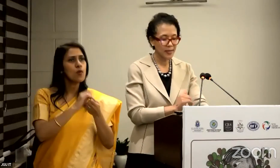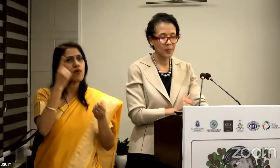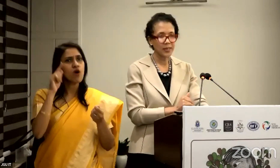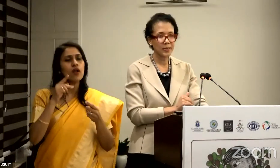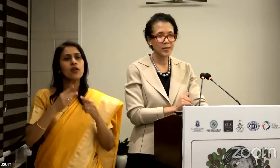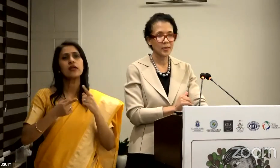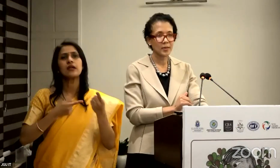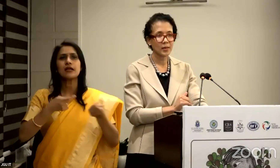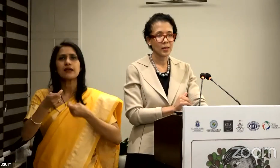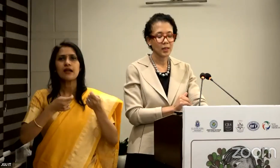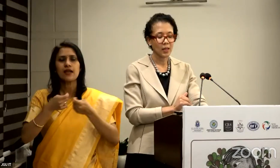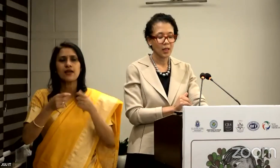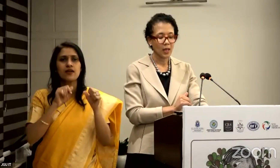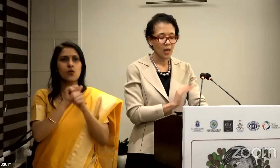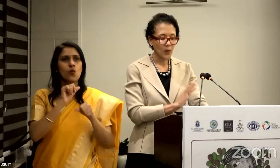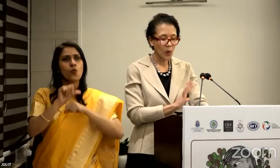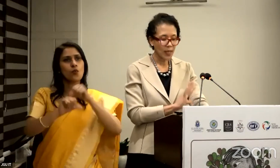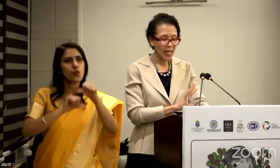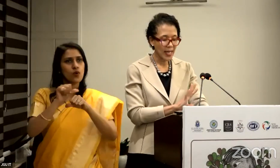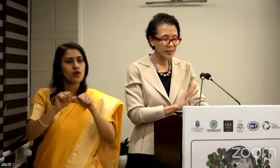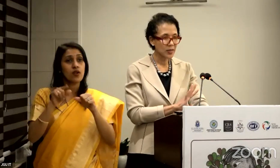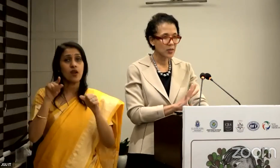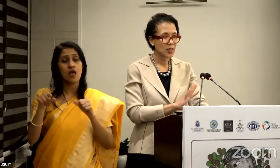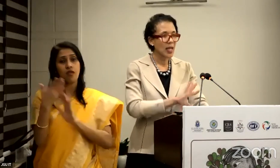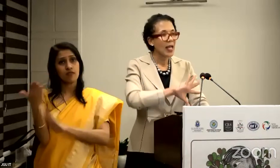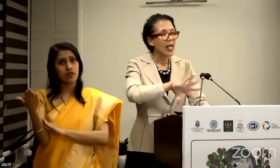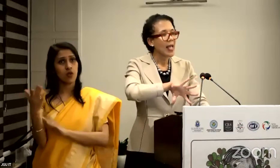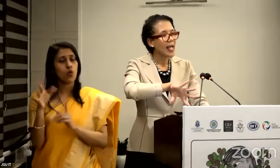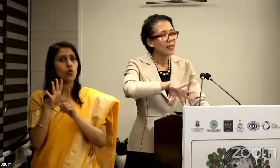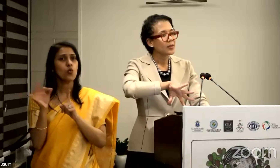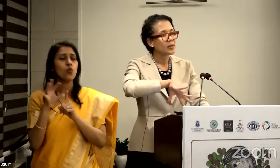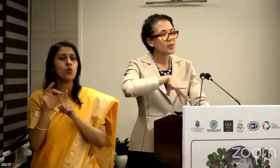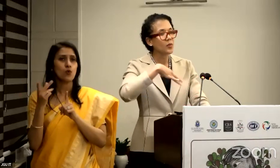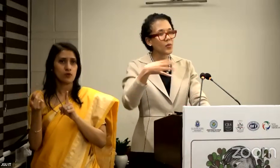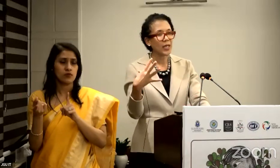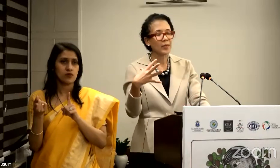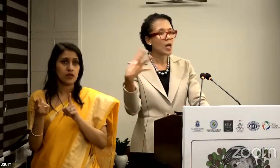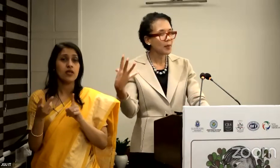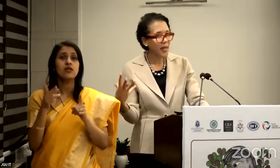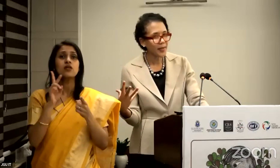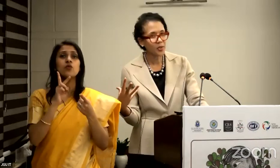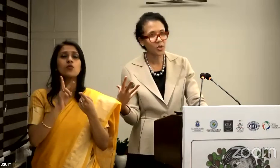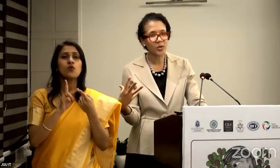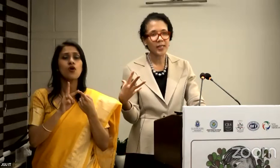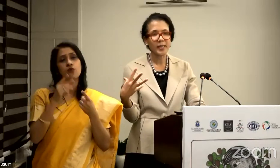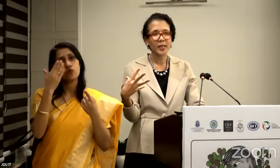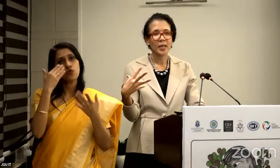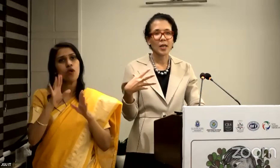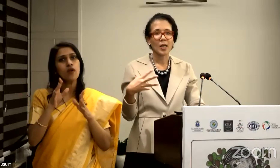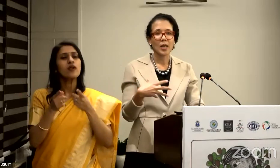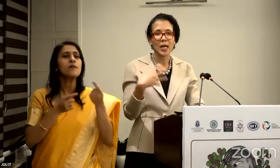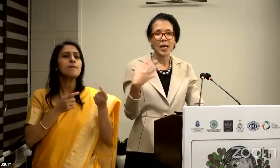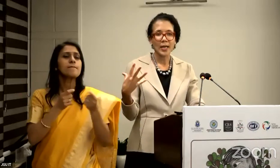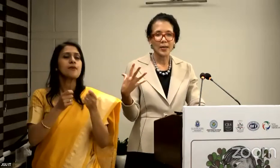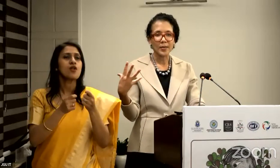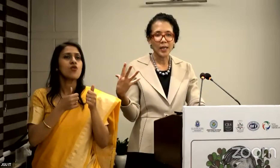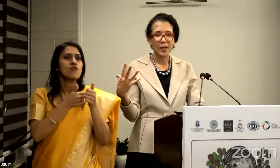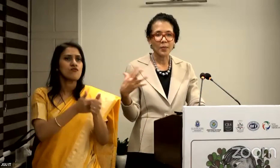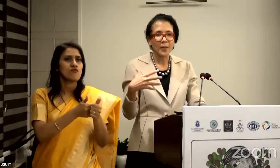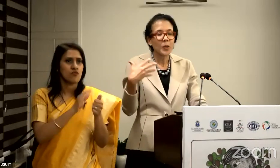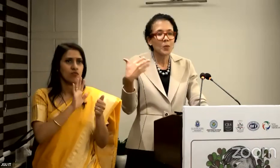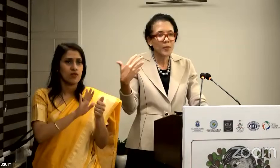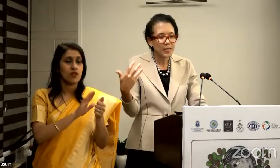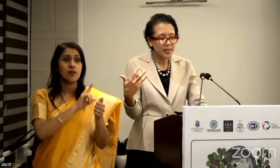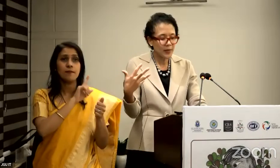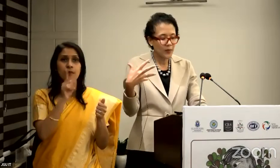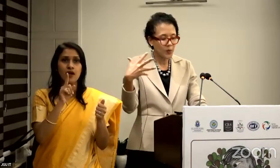trade disciplines on the one hand and the not mandatory